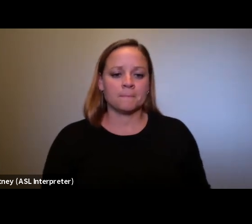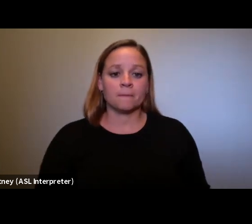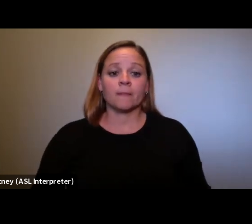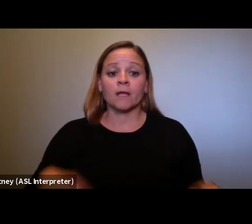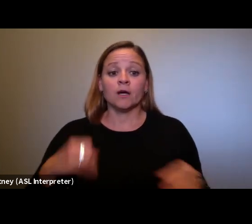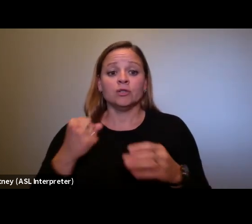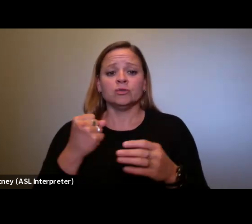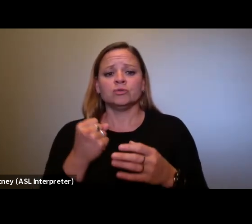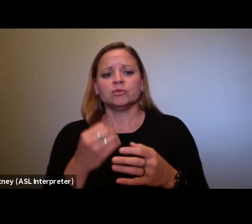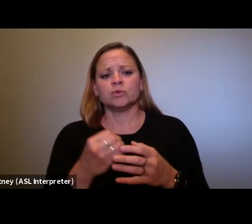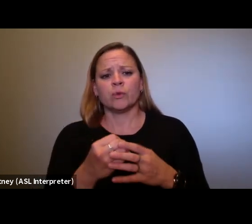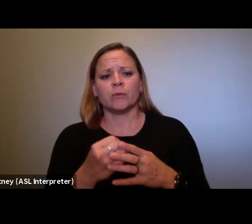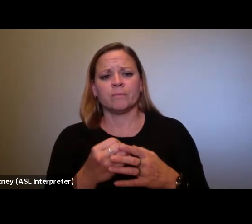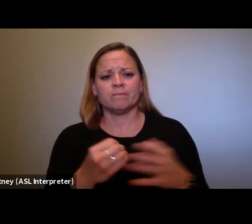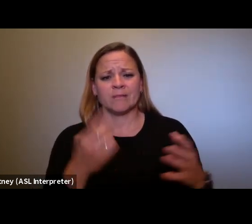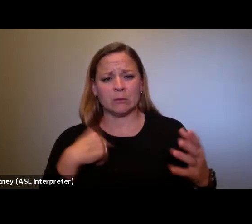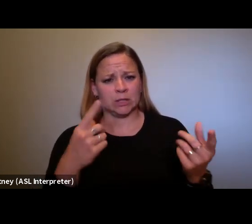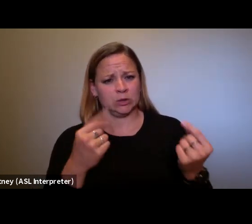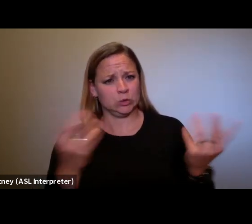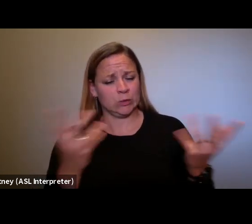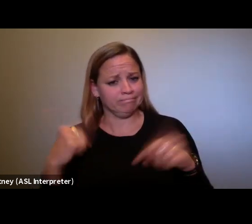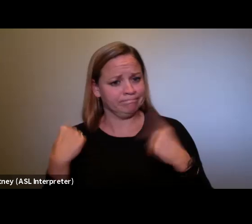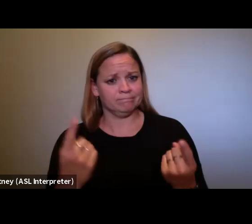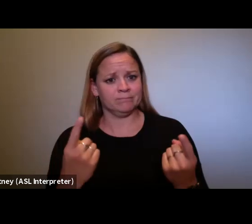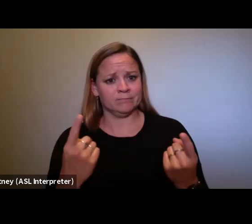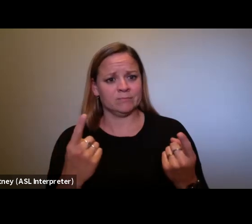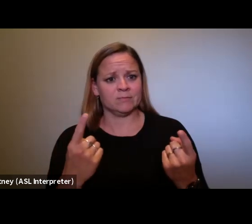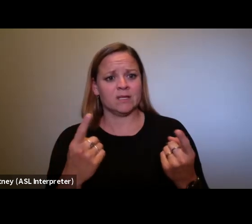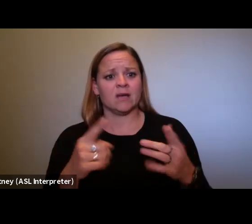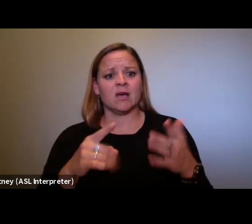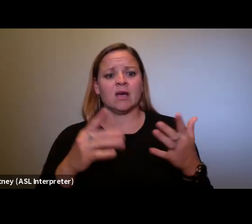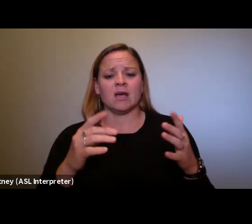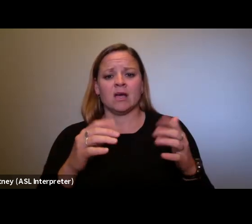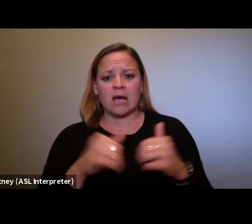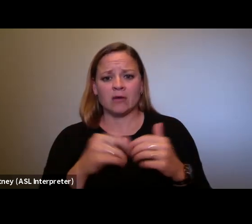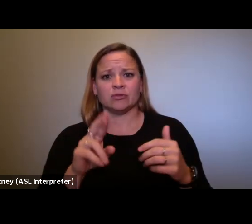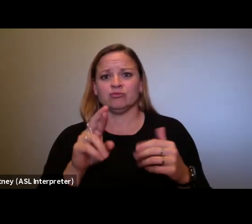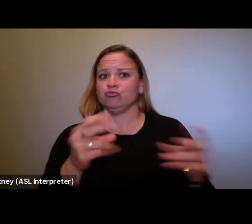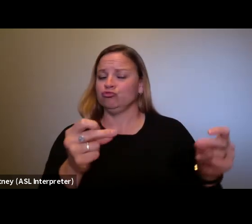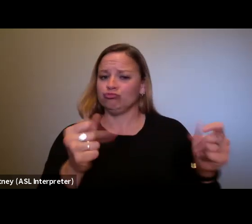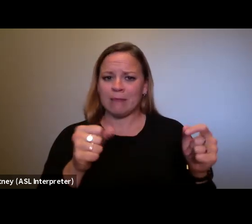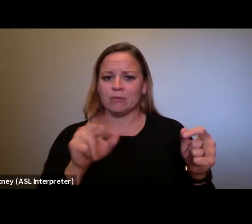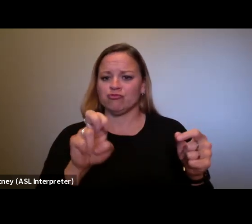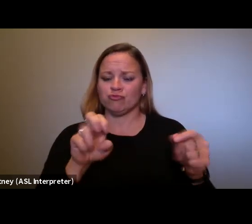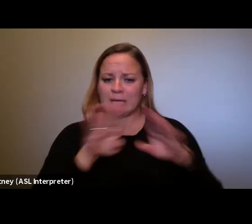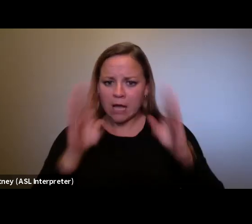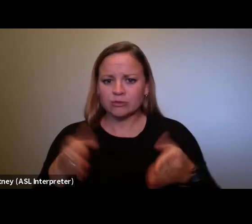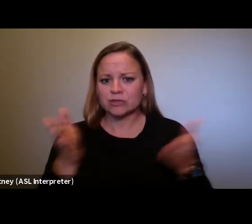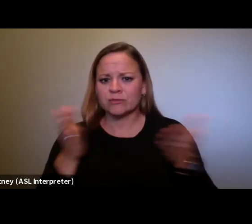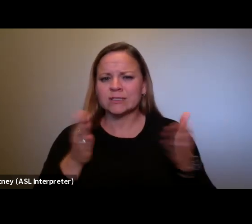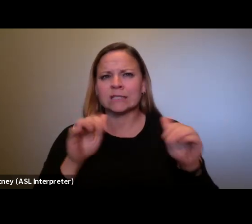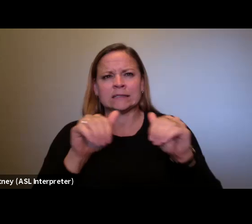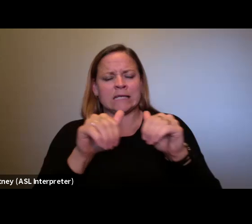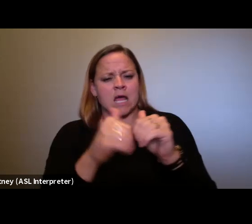So what have we done at CIL? How do we start with all these, rapid housing services, and how do we got